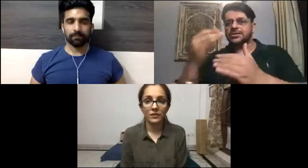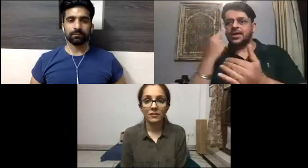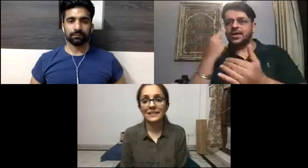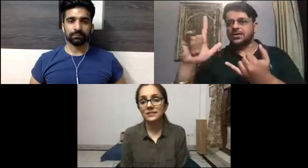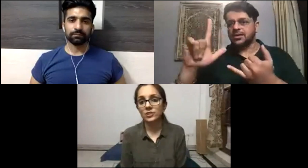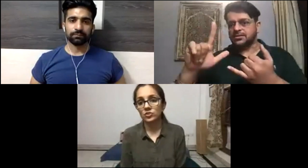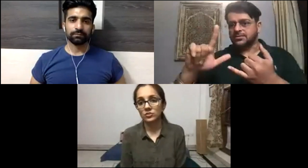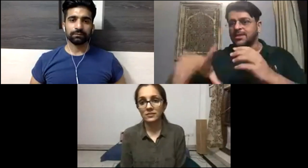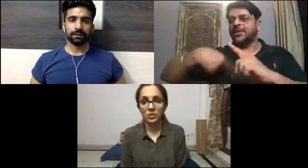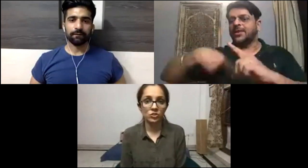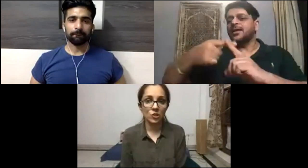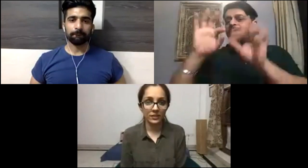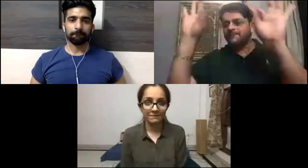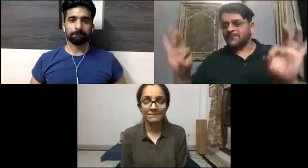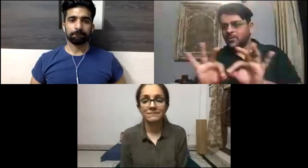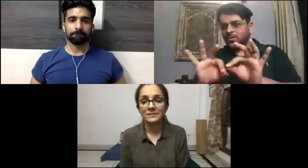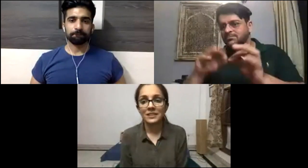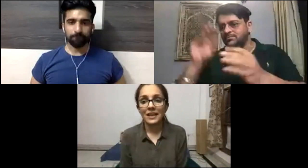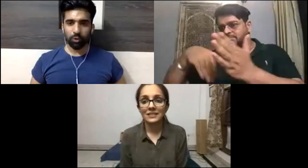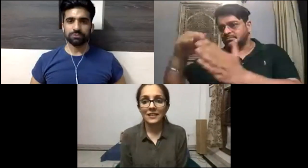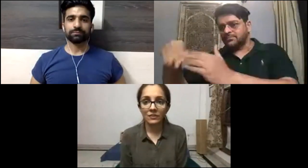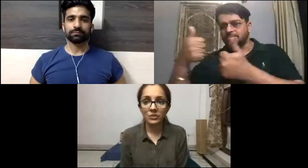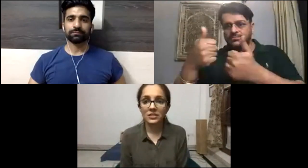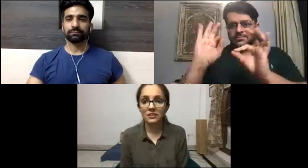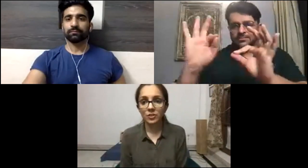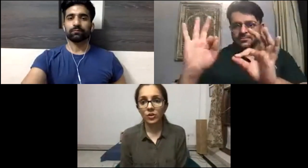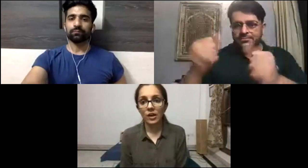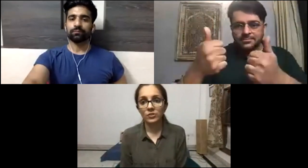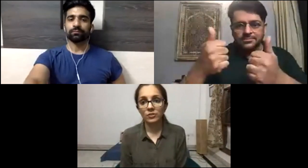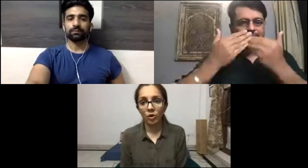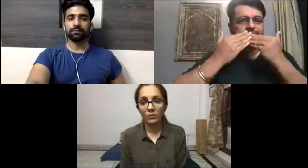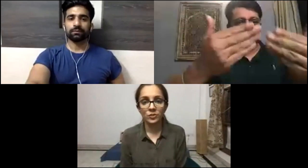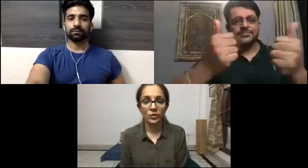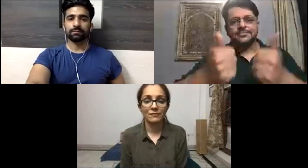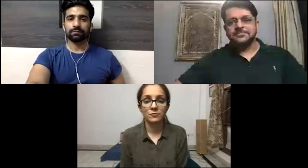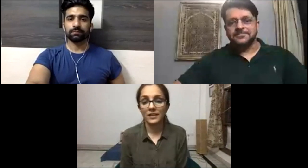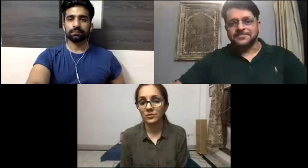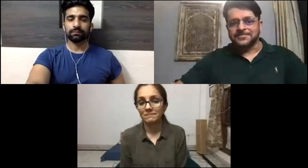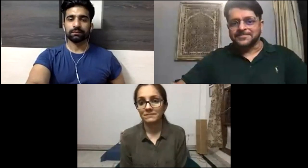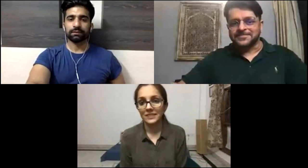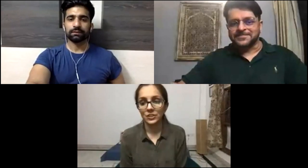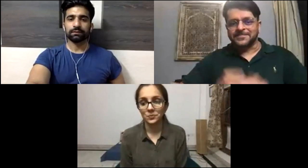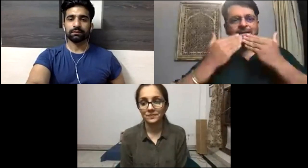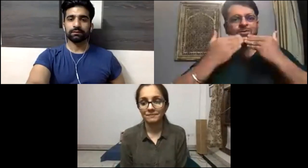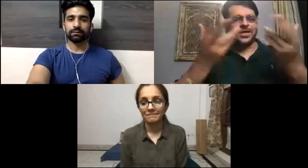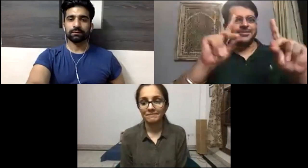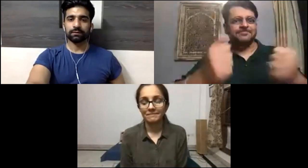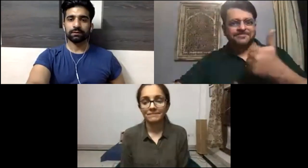your vaccination reservation slot. And then we will give you out a form which you have to fill out. Thank